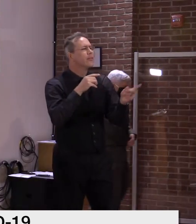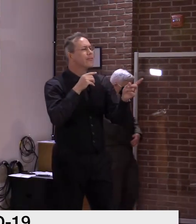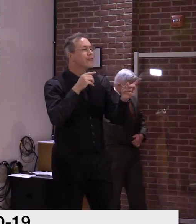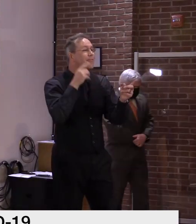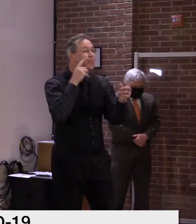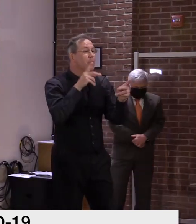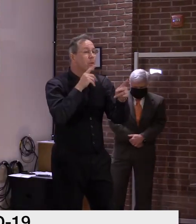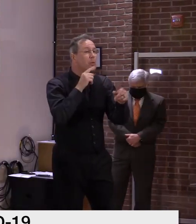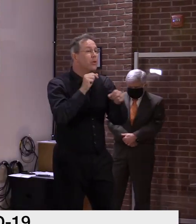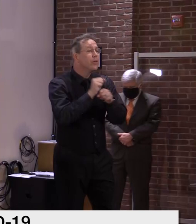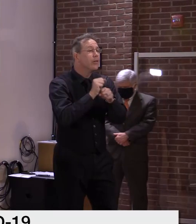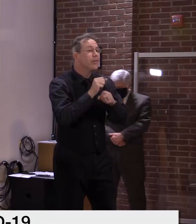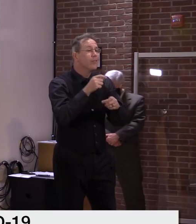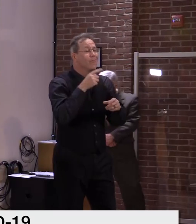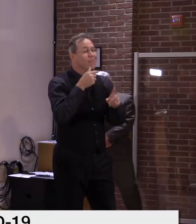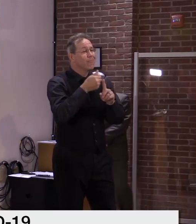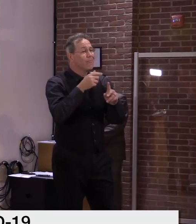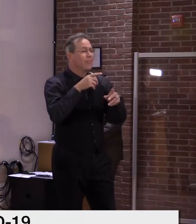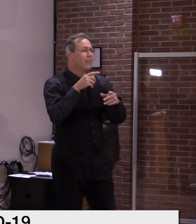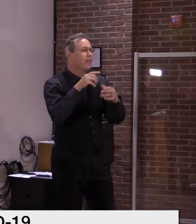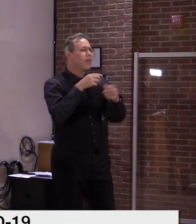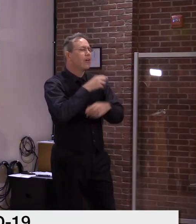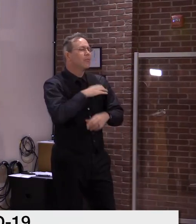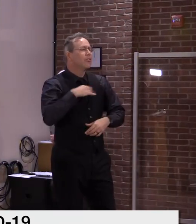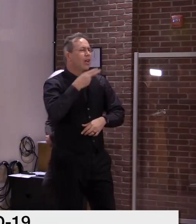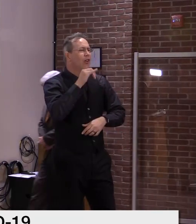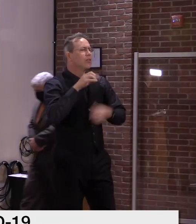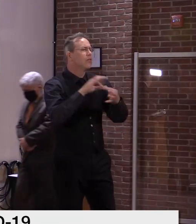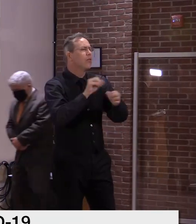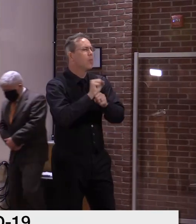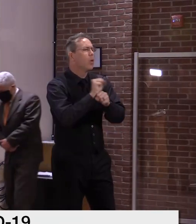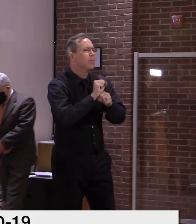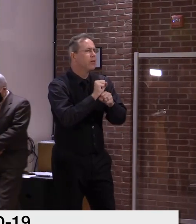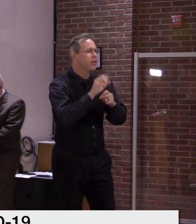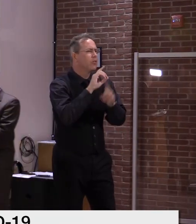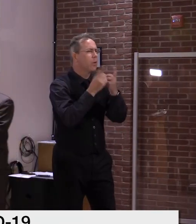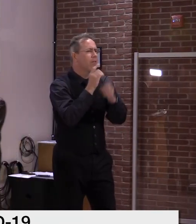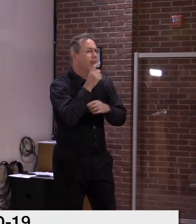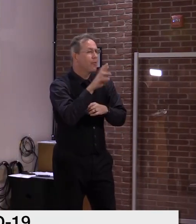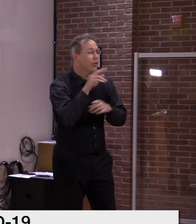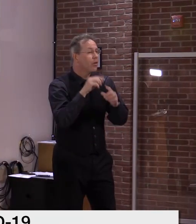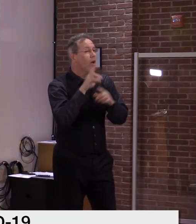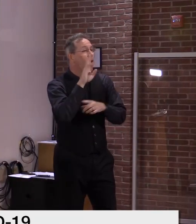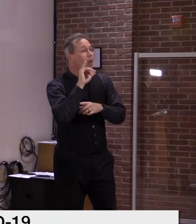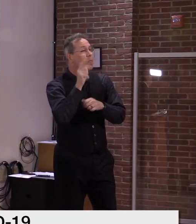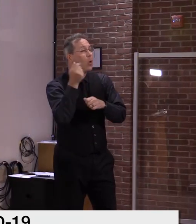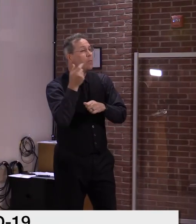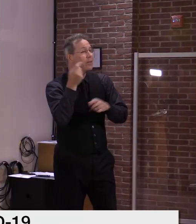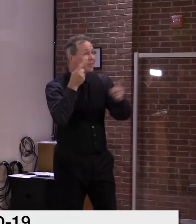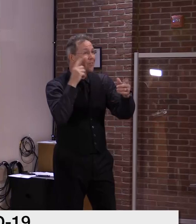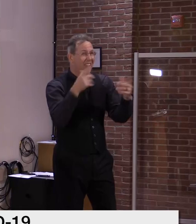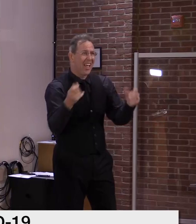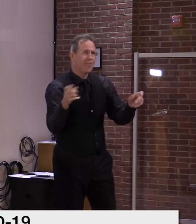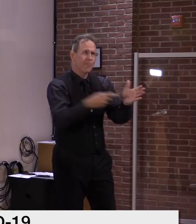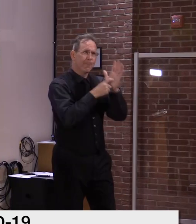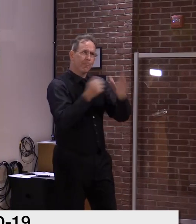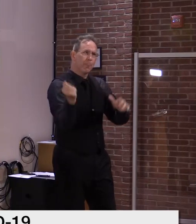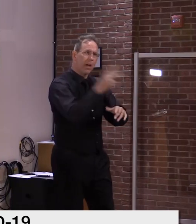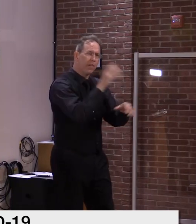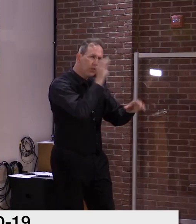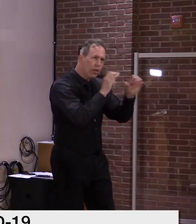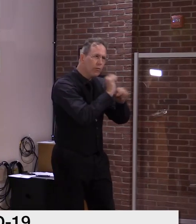Thanks, Lisa. Specifically to that question, it really depends on whether it's COVID-specific and whether the